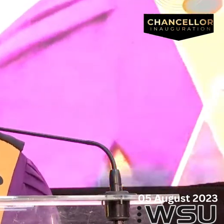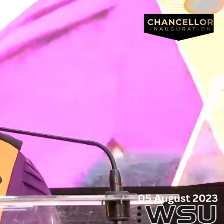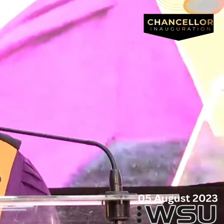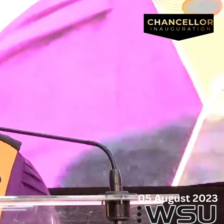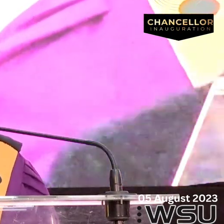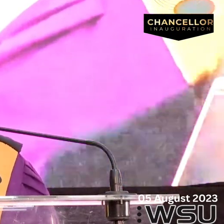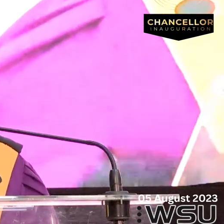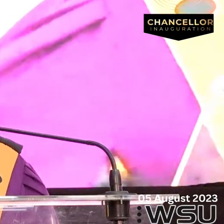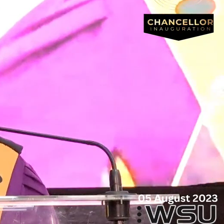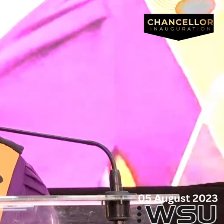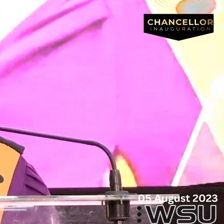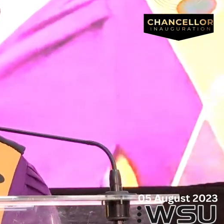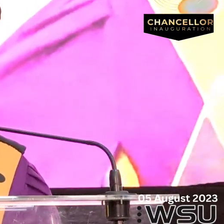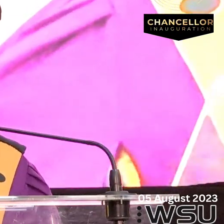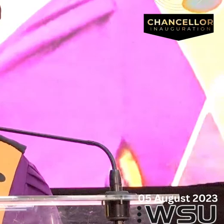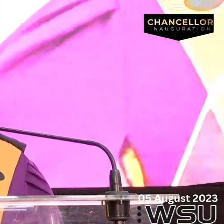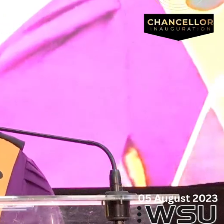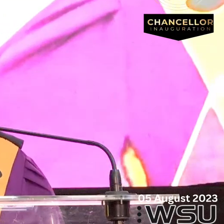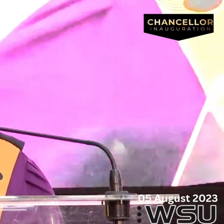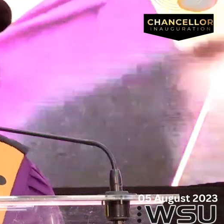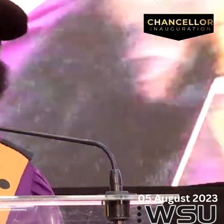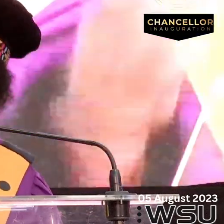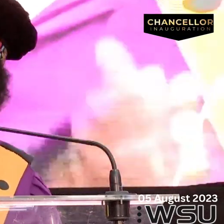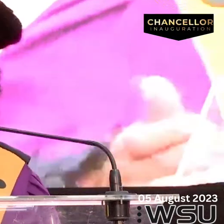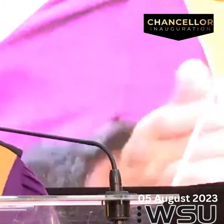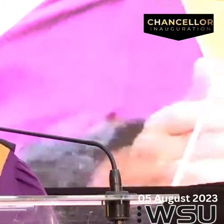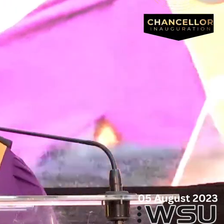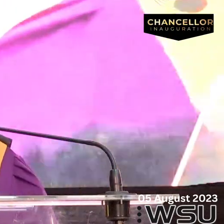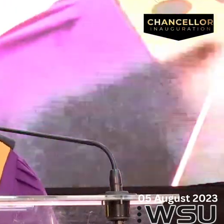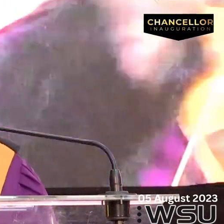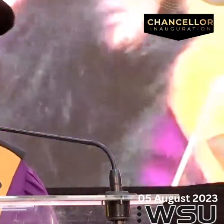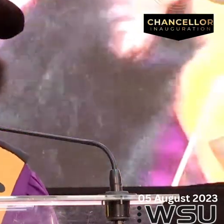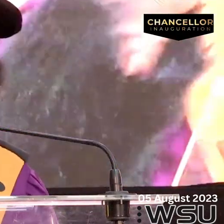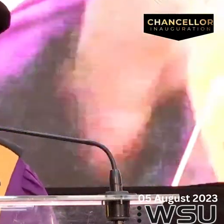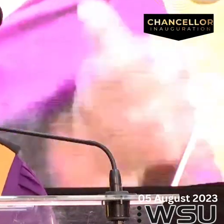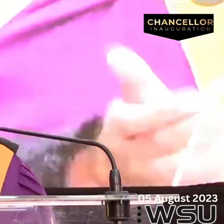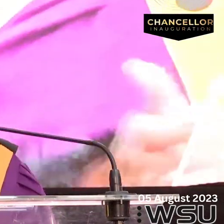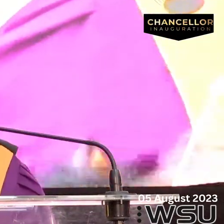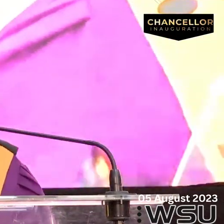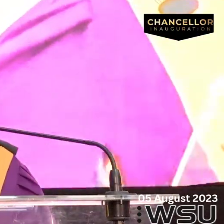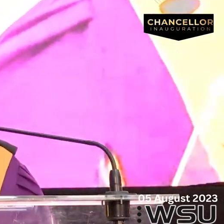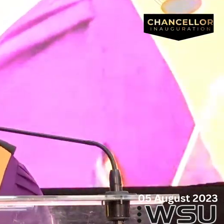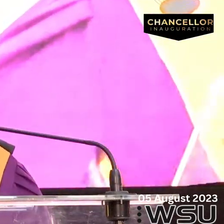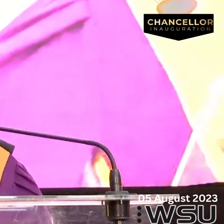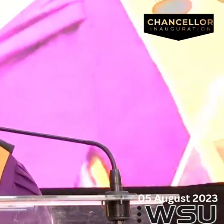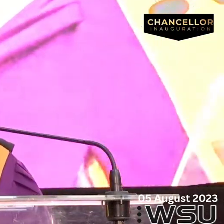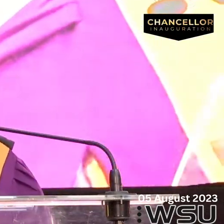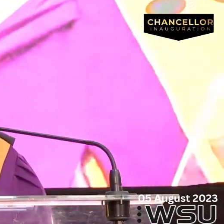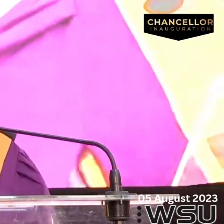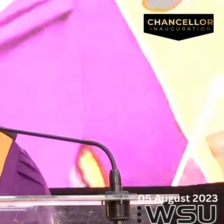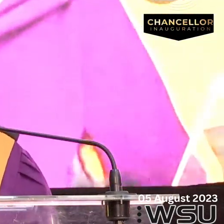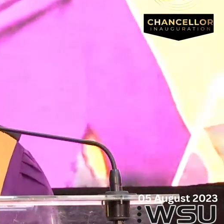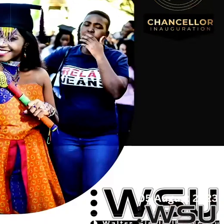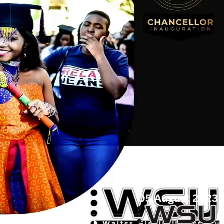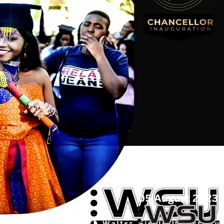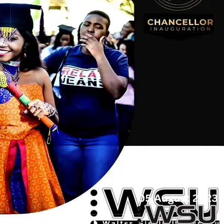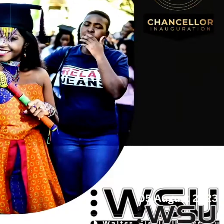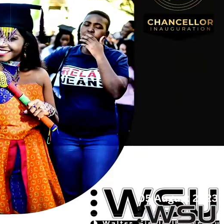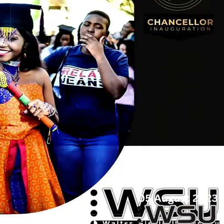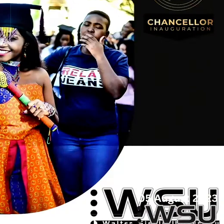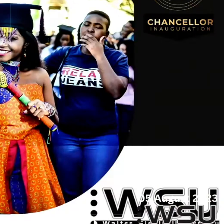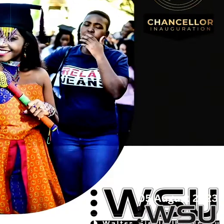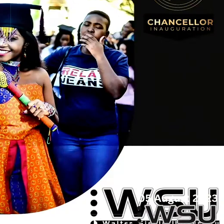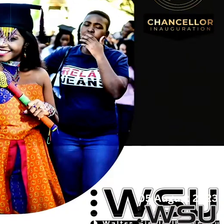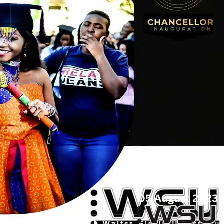is a very powerful thing. It gives direction, it shapes everything about the institution. I've already had